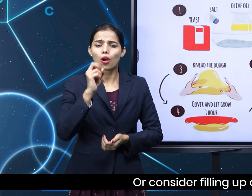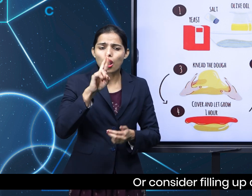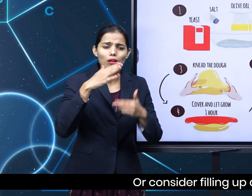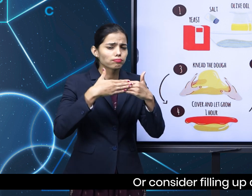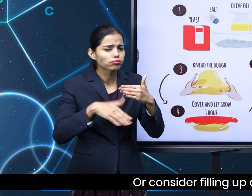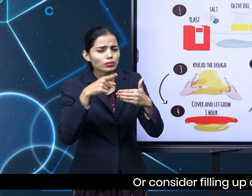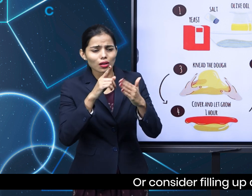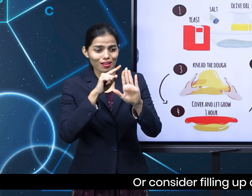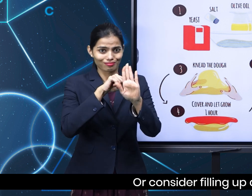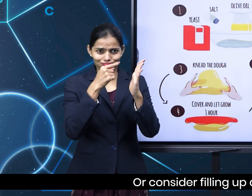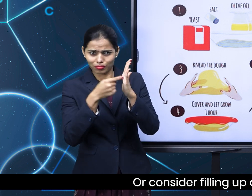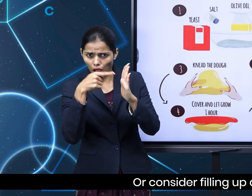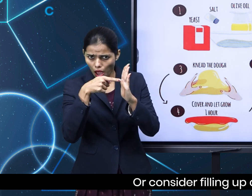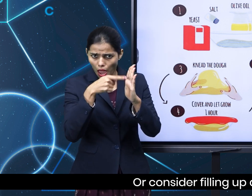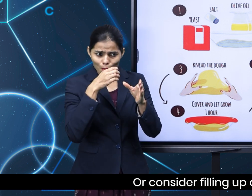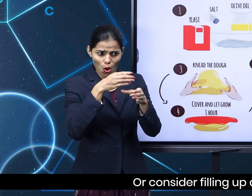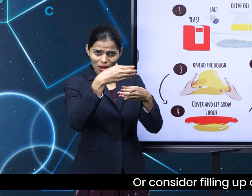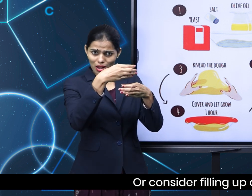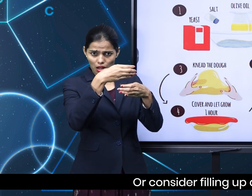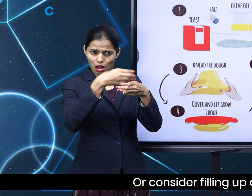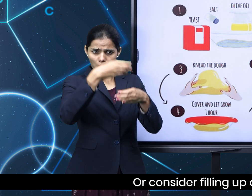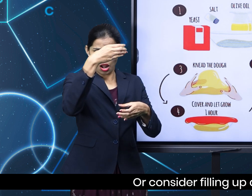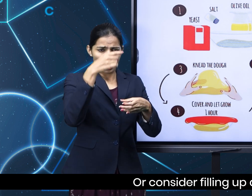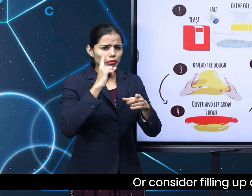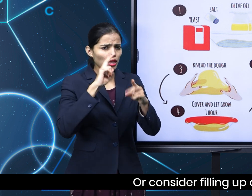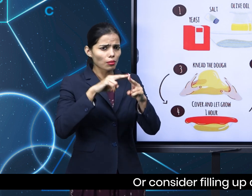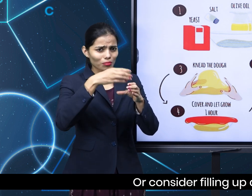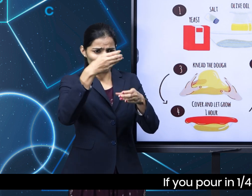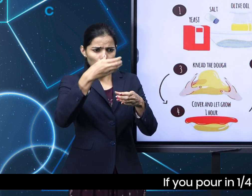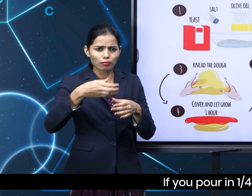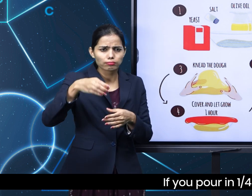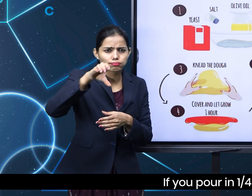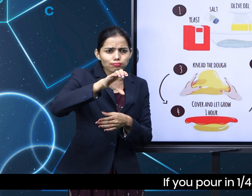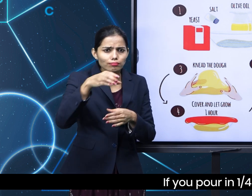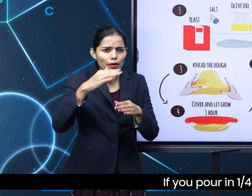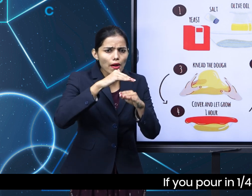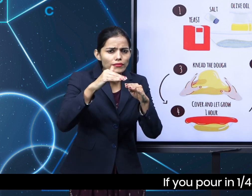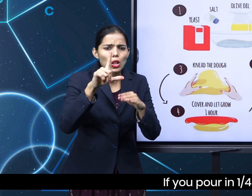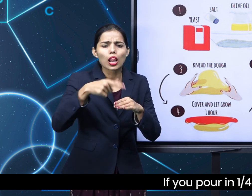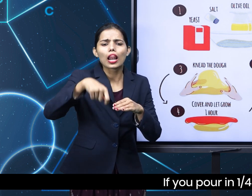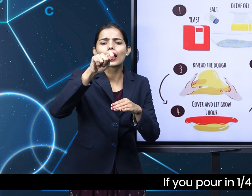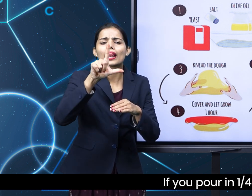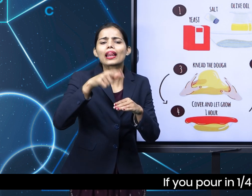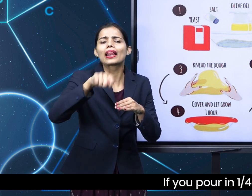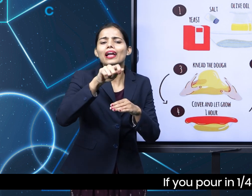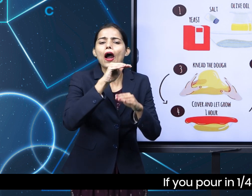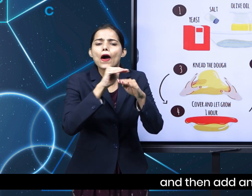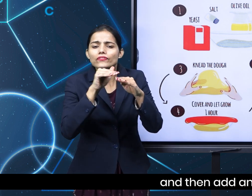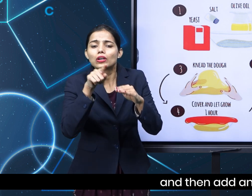Or consider filling up a water bottle. If you pour in 1 by 4 of a liter and then